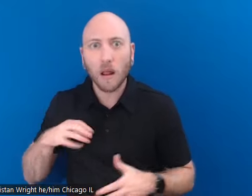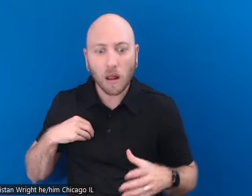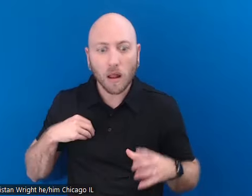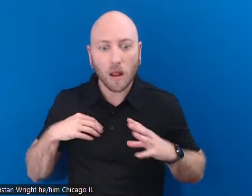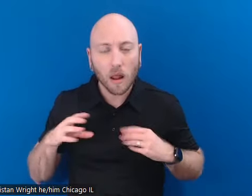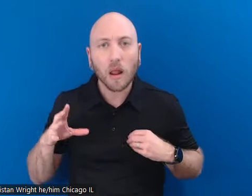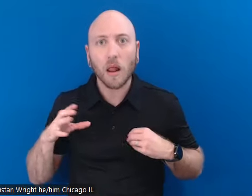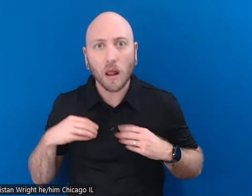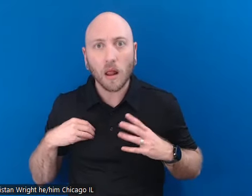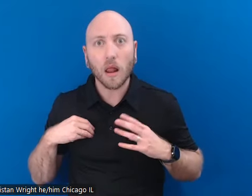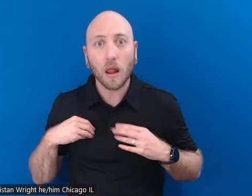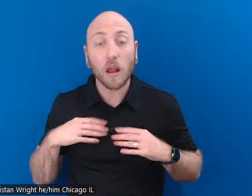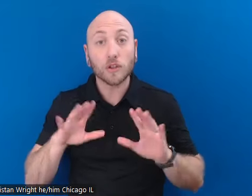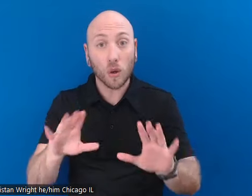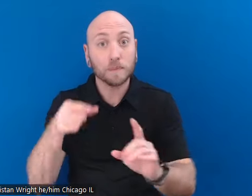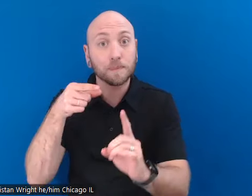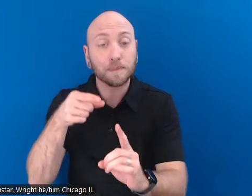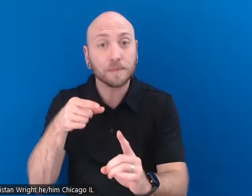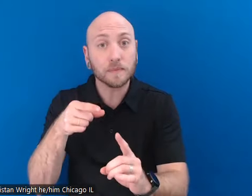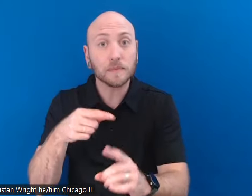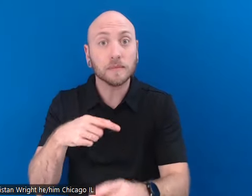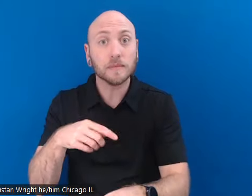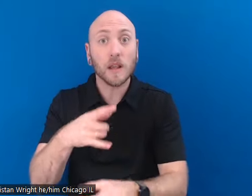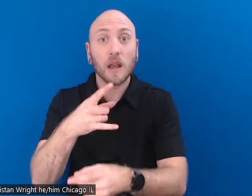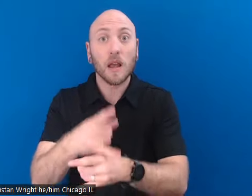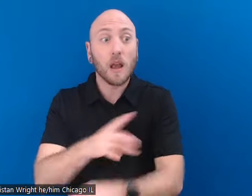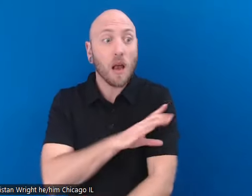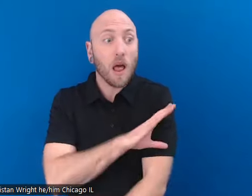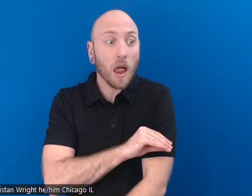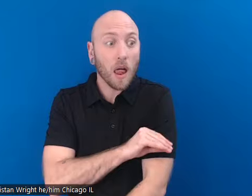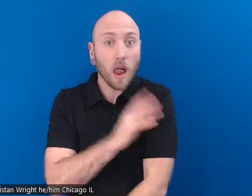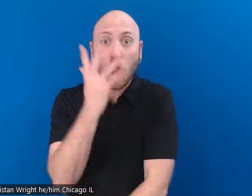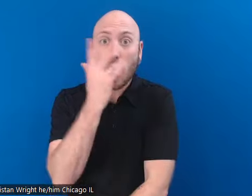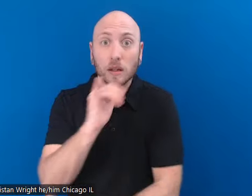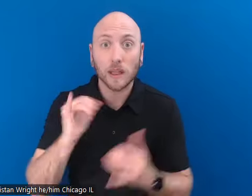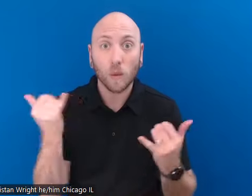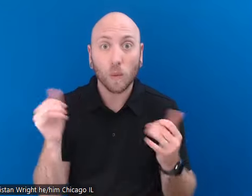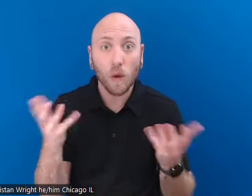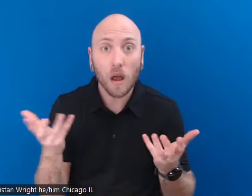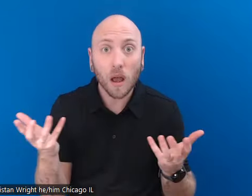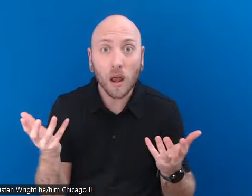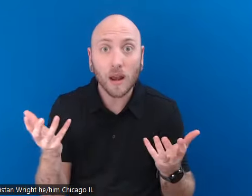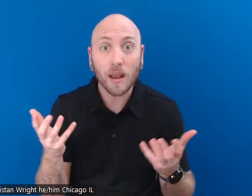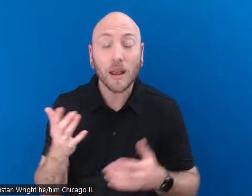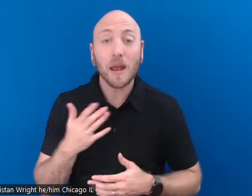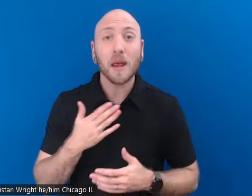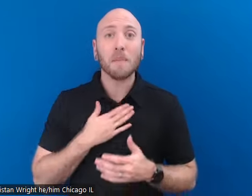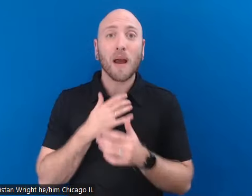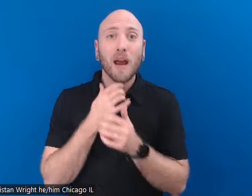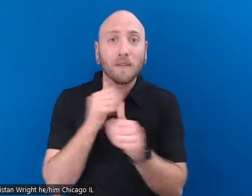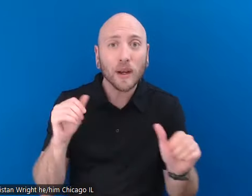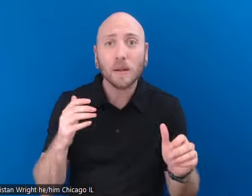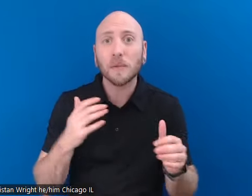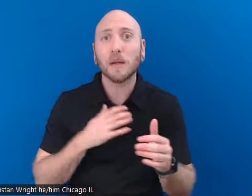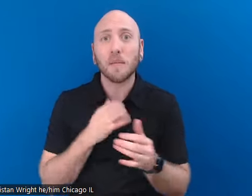is, basically giving up a little bit of my freedom and my kind of control over